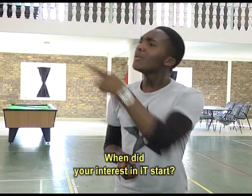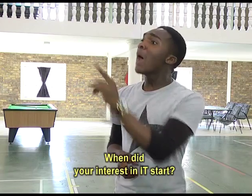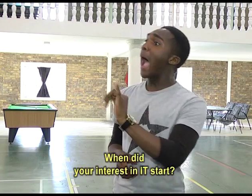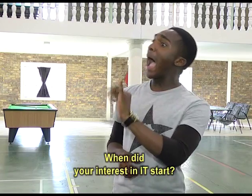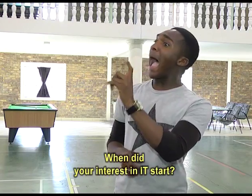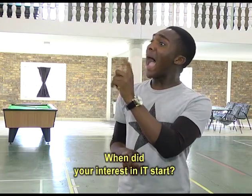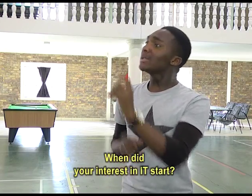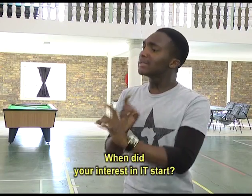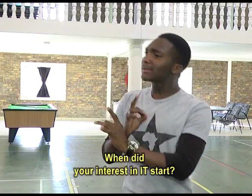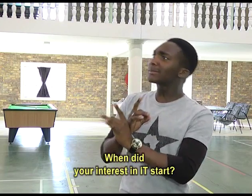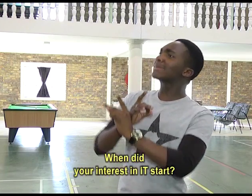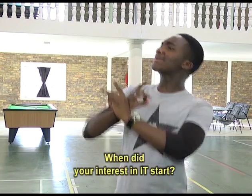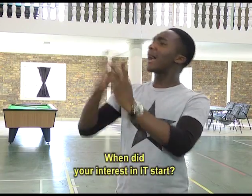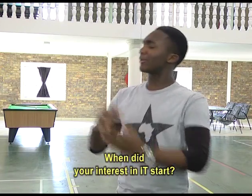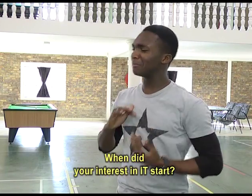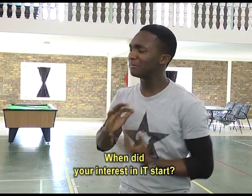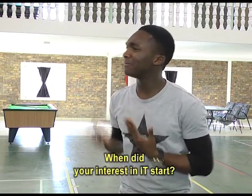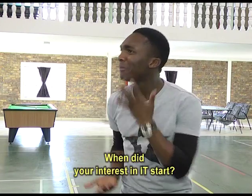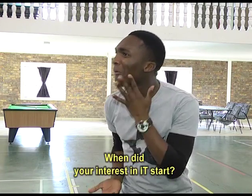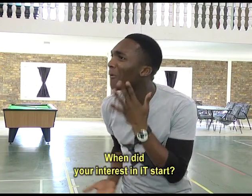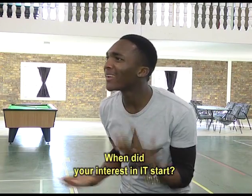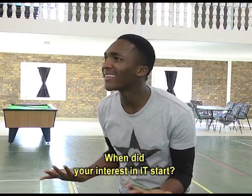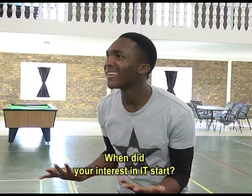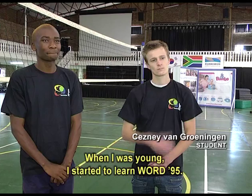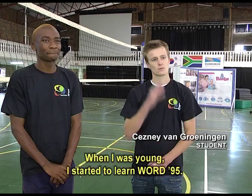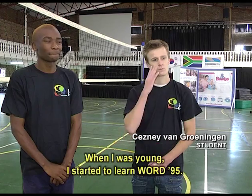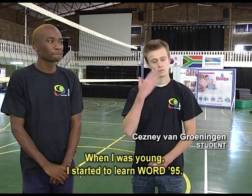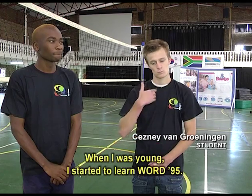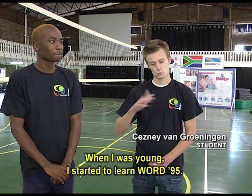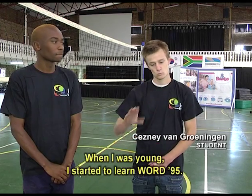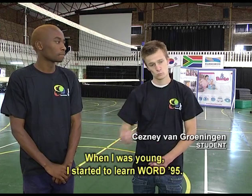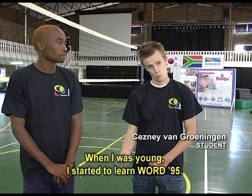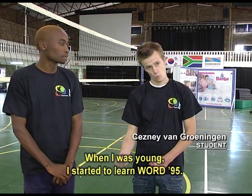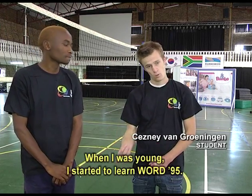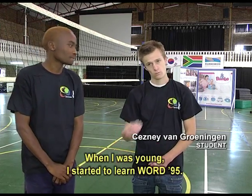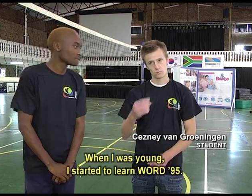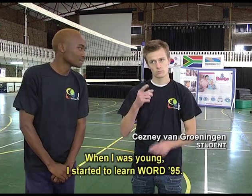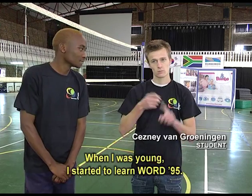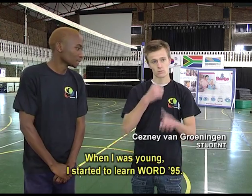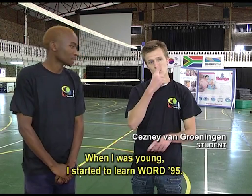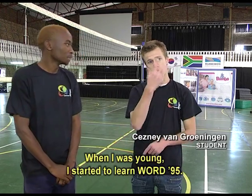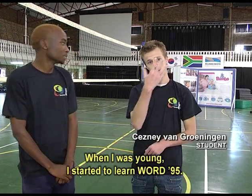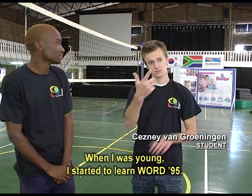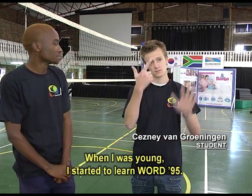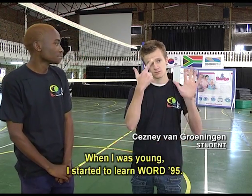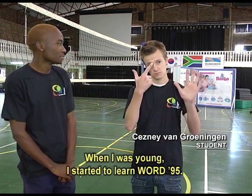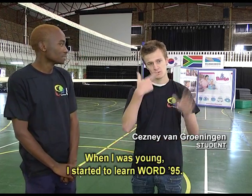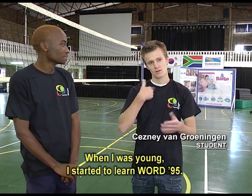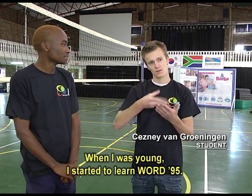When did your interest in IT start? When I was young, I started to learn Word 95.